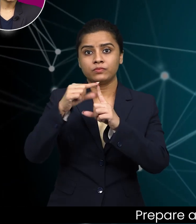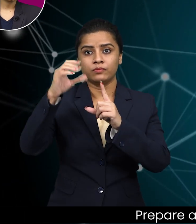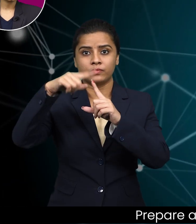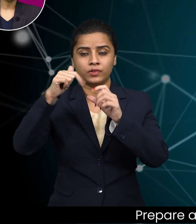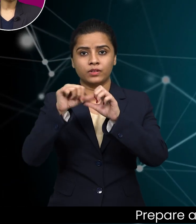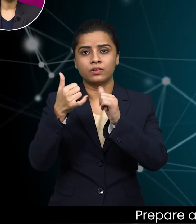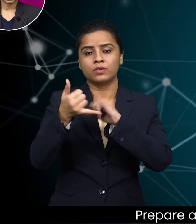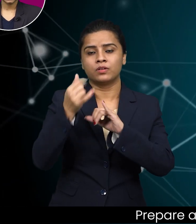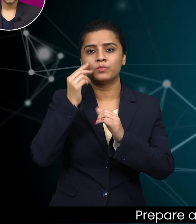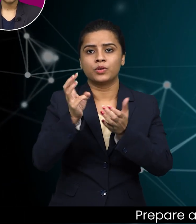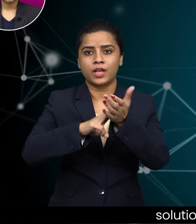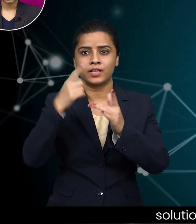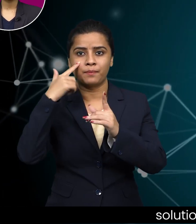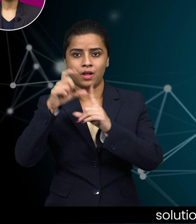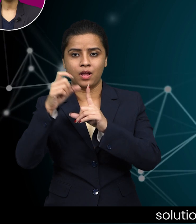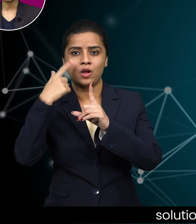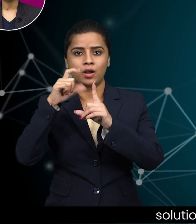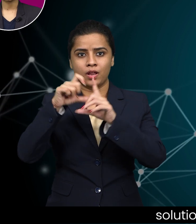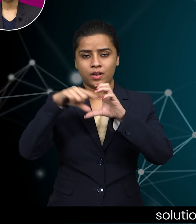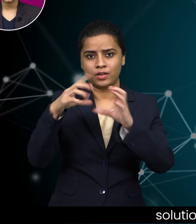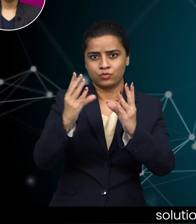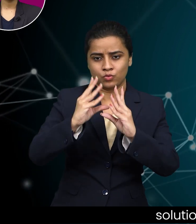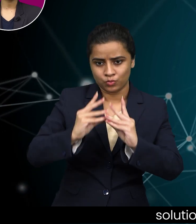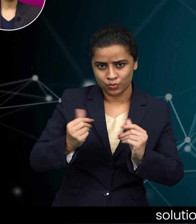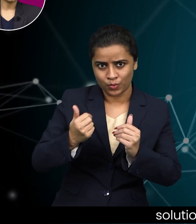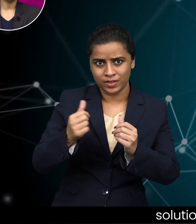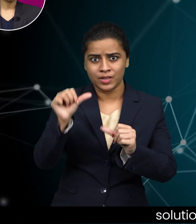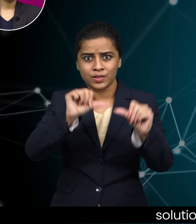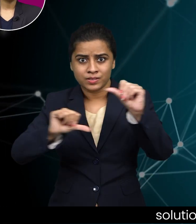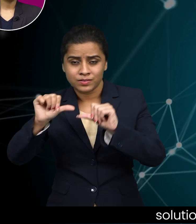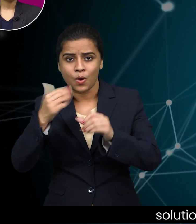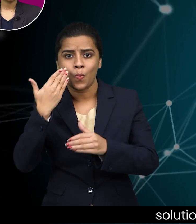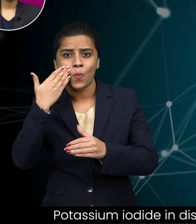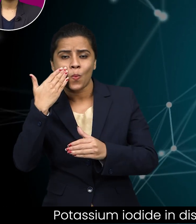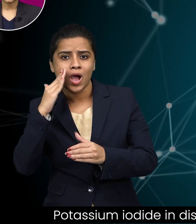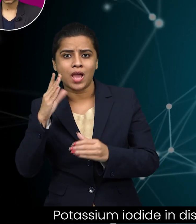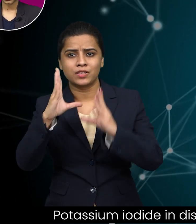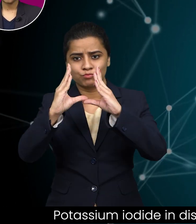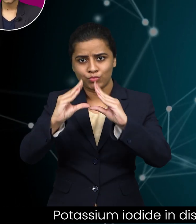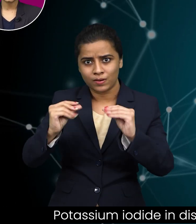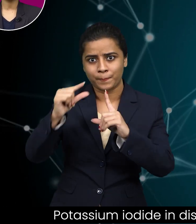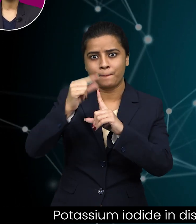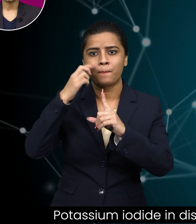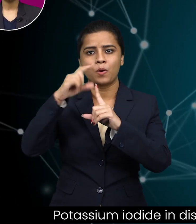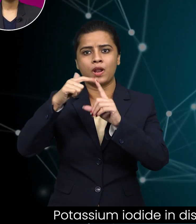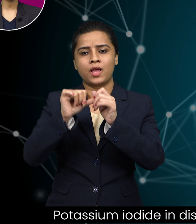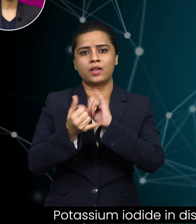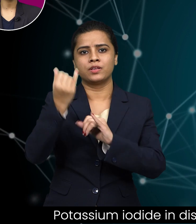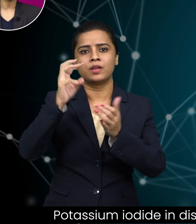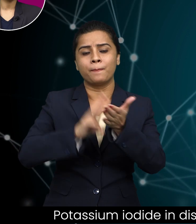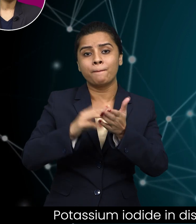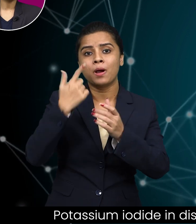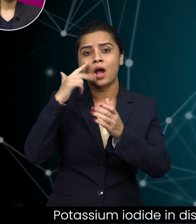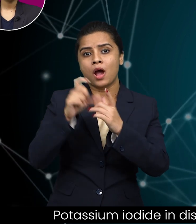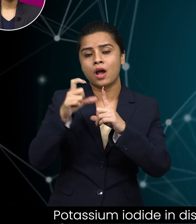Prepare a potassium iodide solution by dissolving potassium iodide in